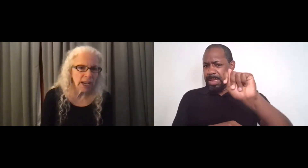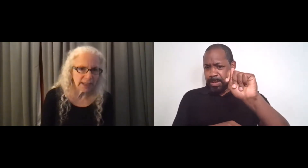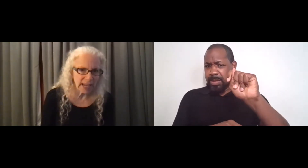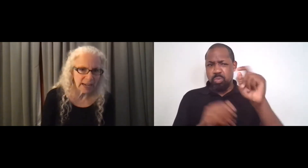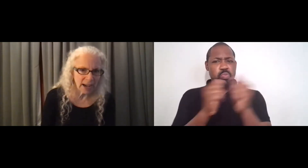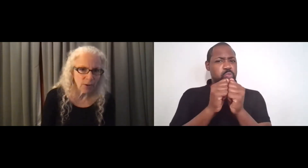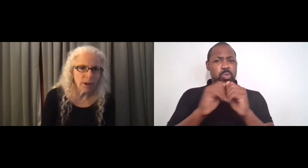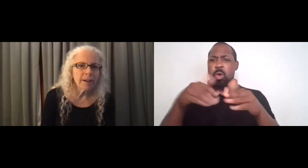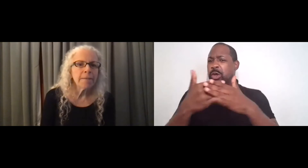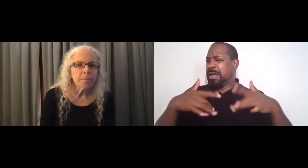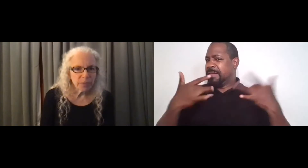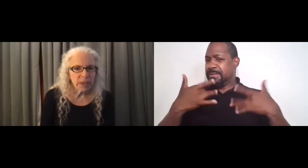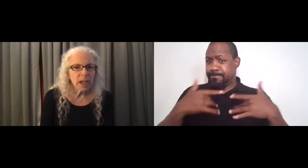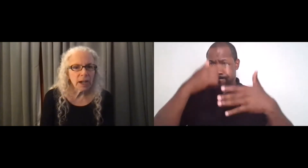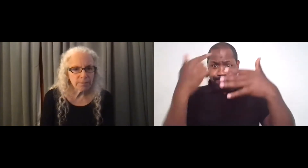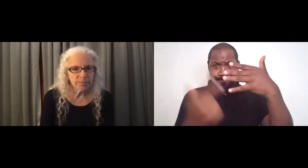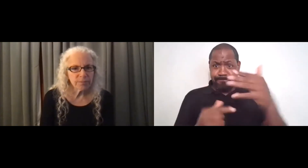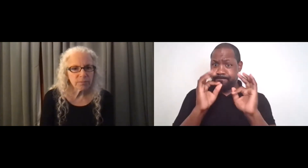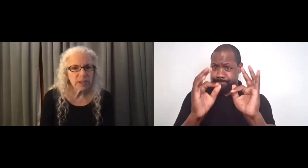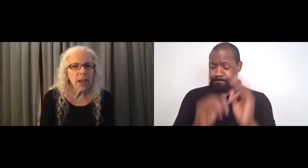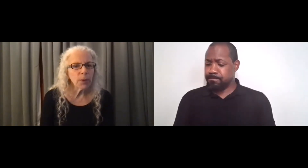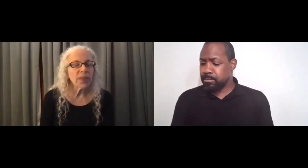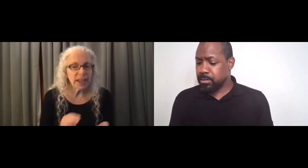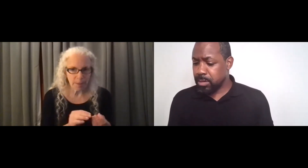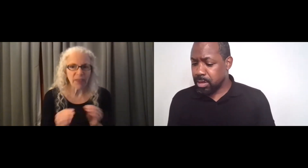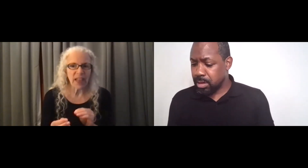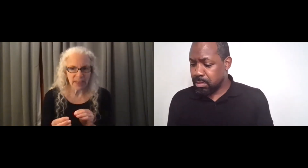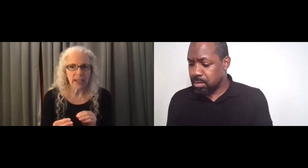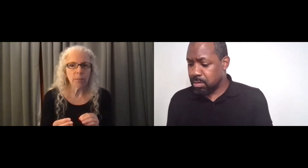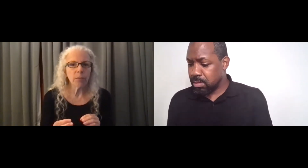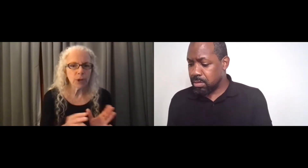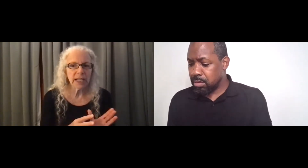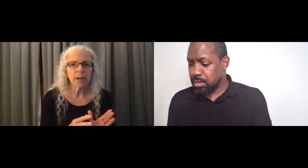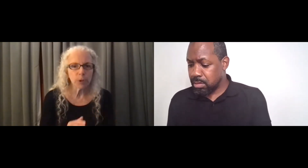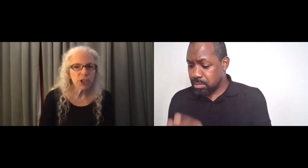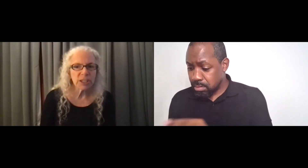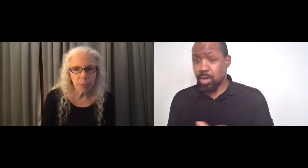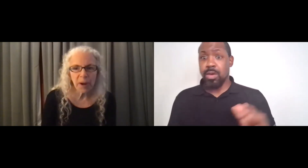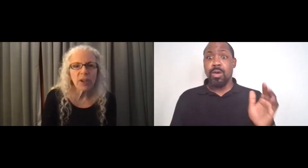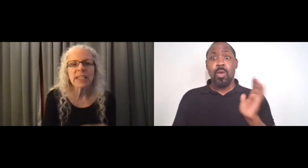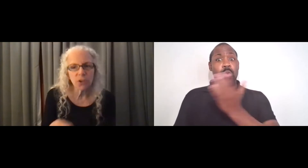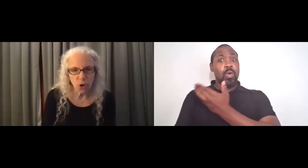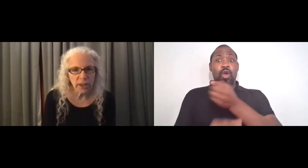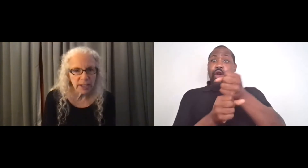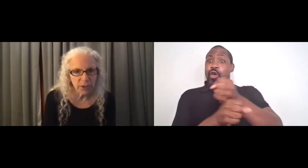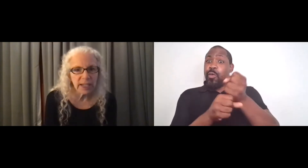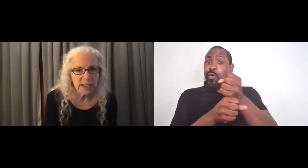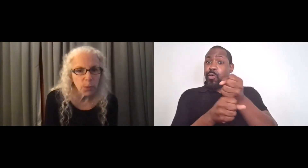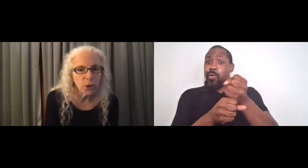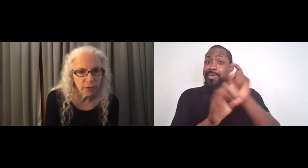that now. And we'll think about that theme, bringing in emergency preparedness into all the different things that we do for